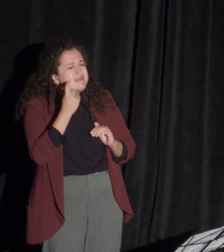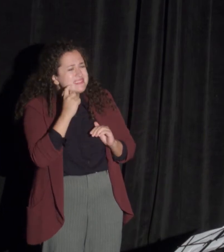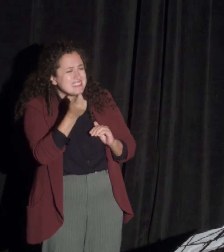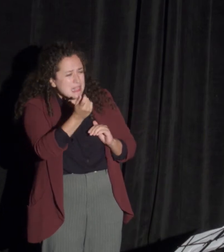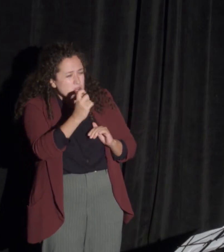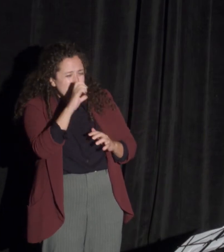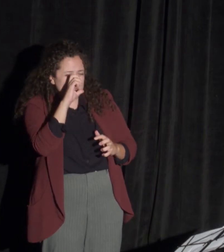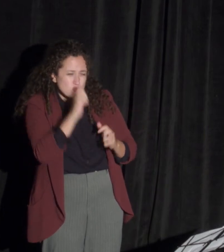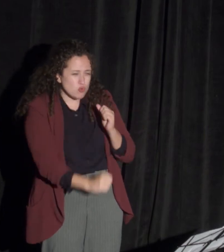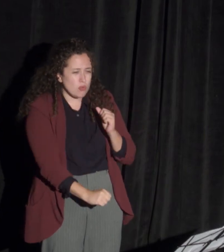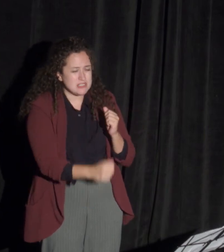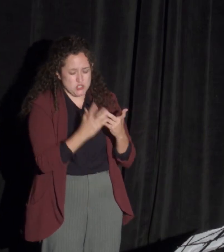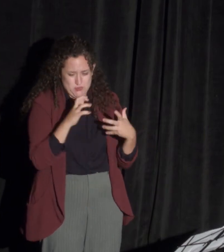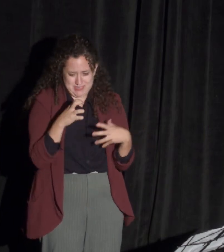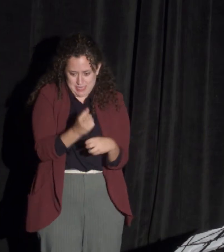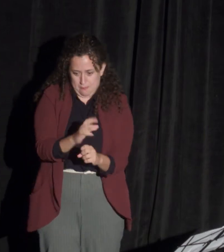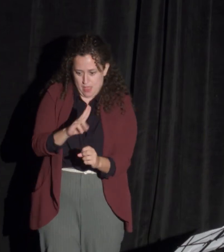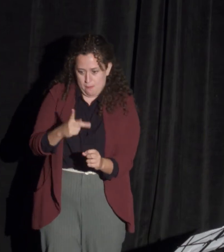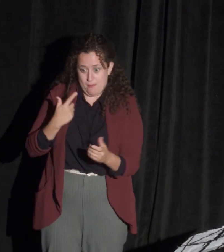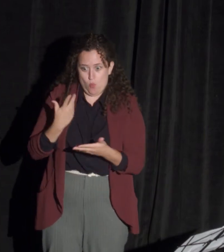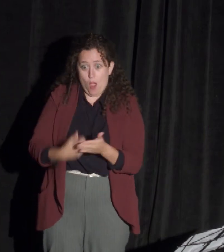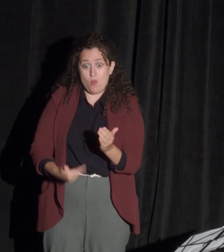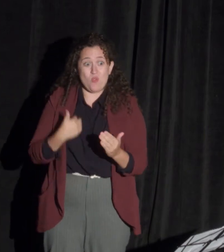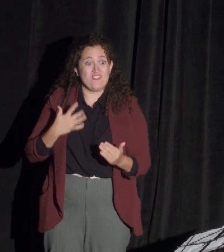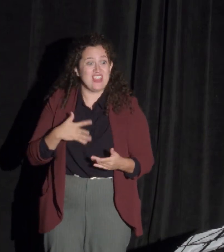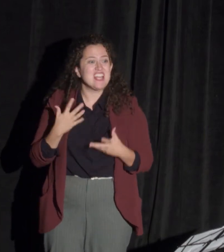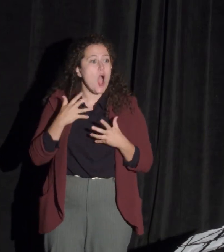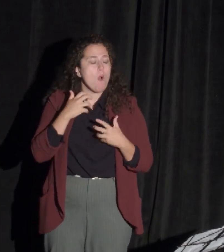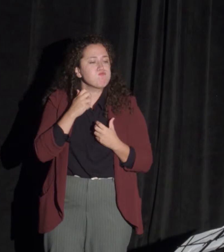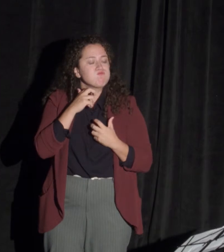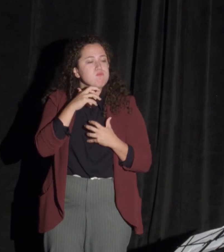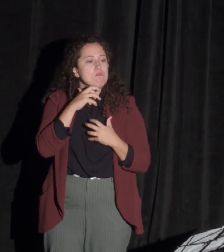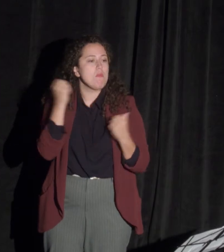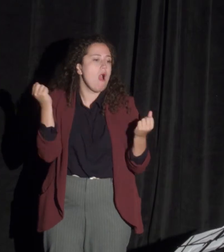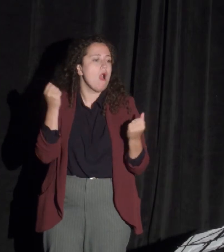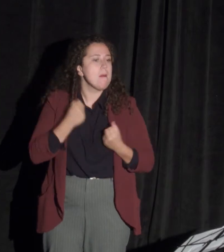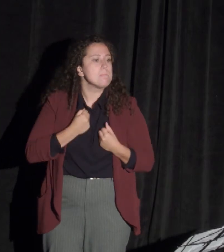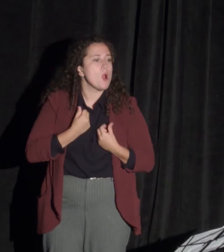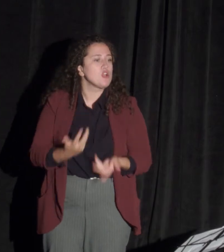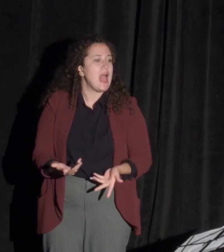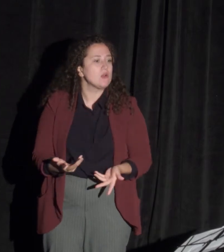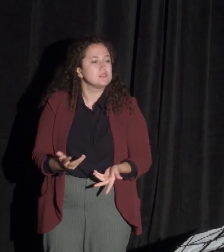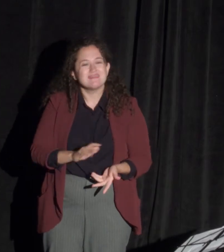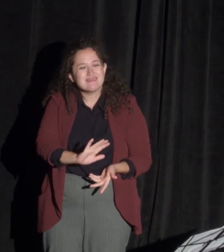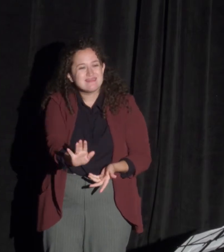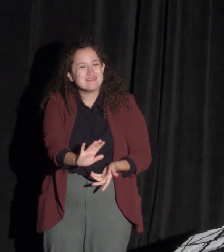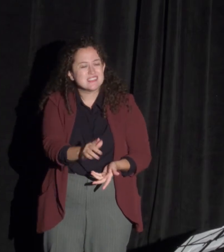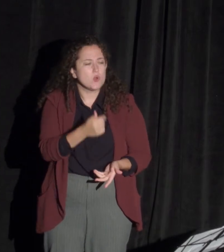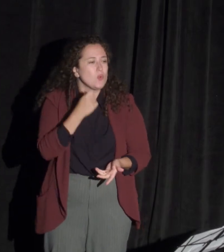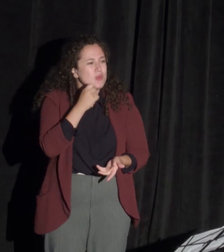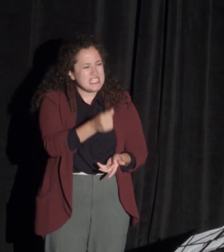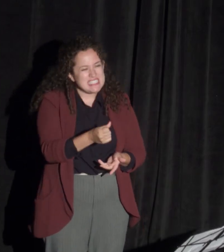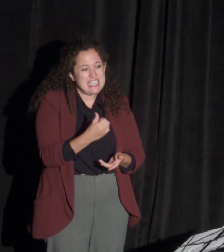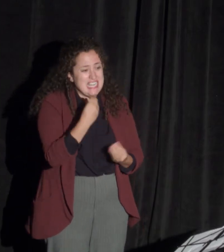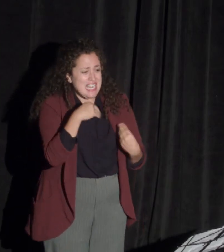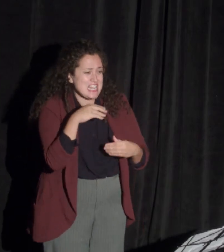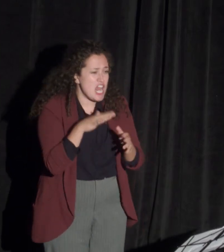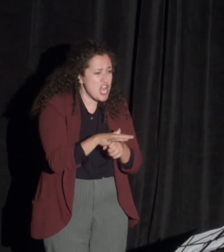of us are feeling as burnout, as though we just pushed ourselves too hard, didn't eat enough kale or do enough yoga. What